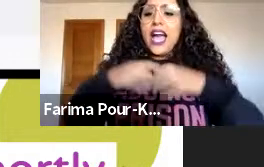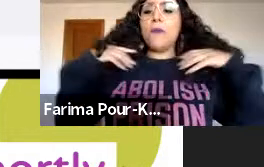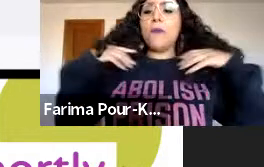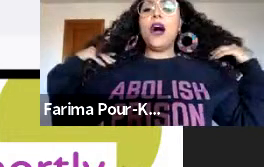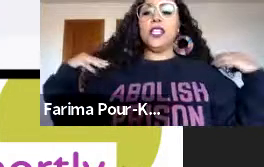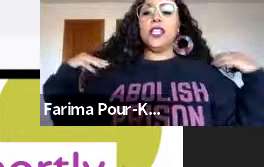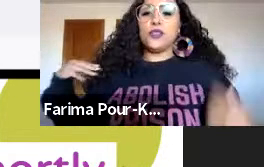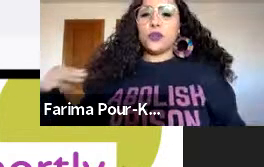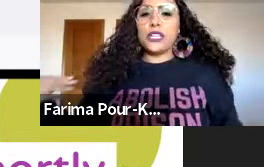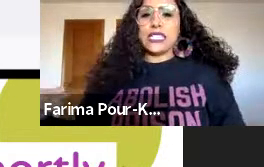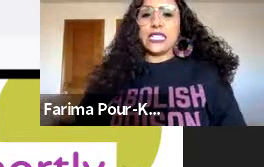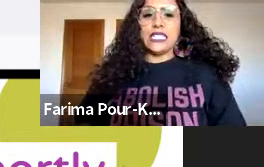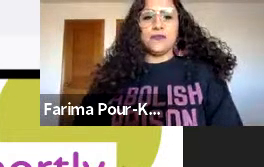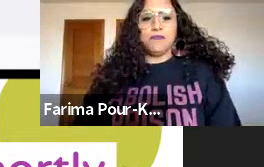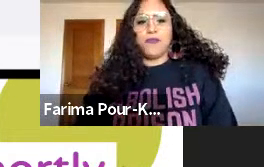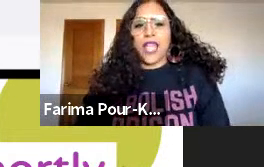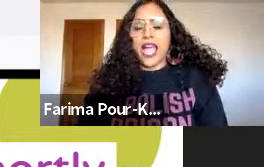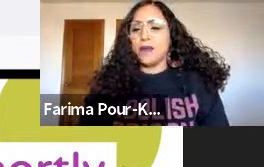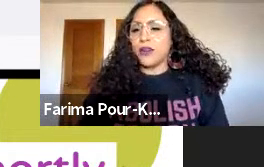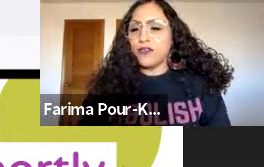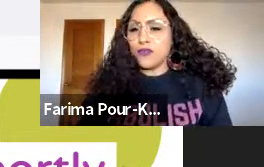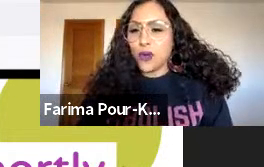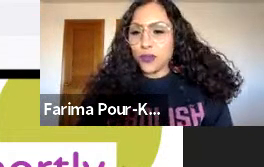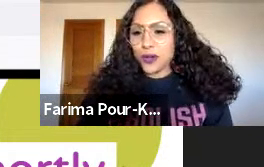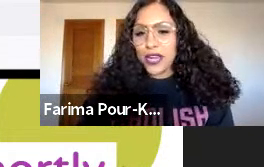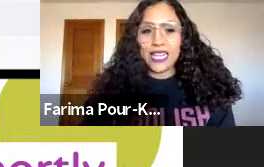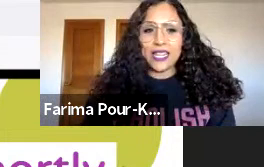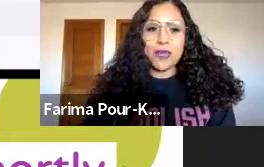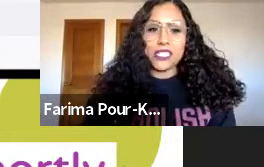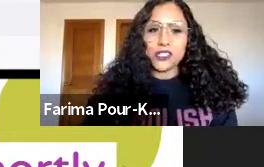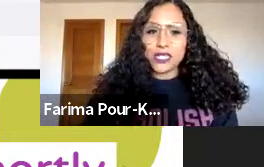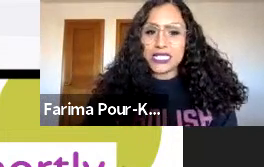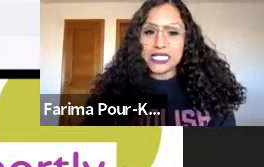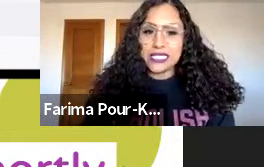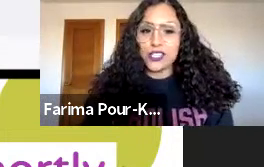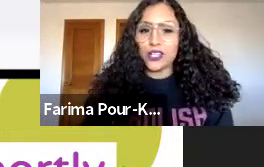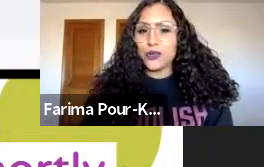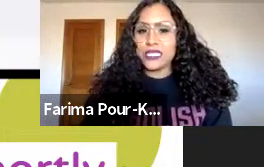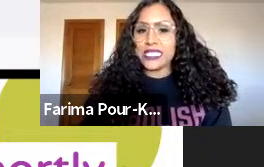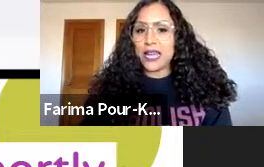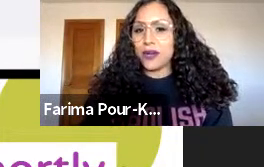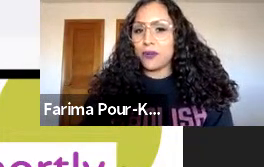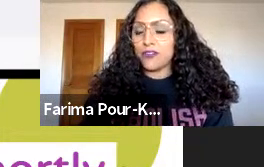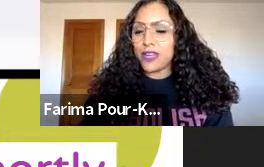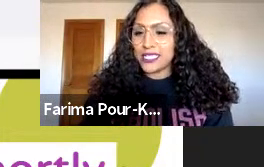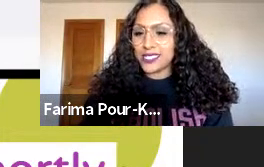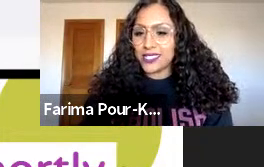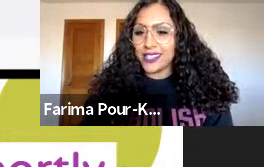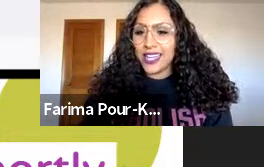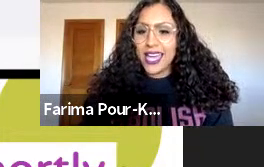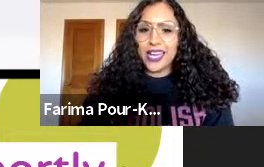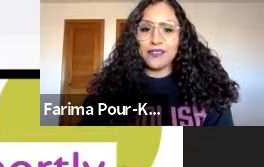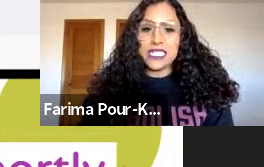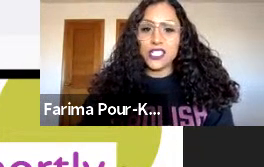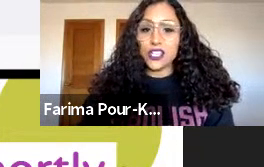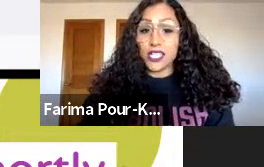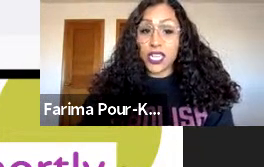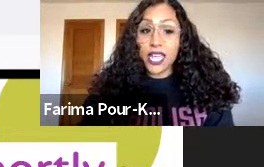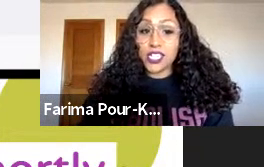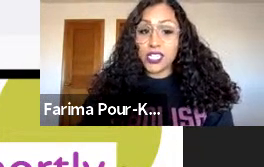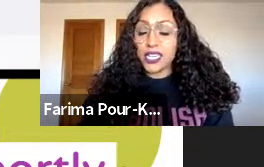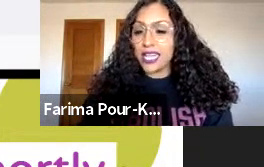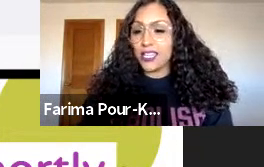read "Abolish Prison." I am a former elementary teacher who is now a professor of